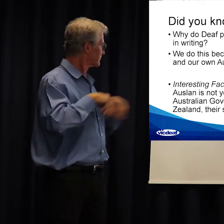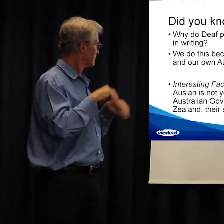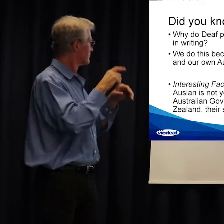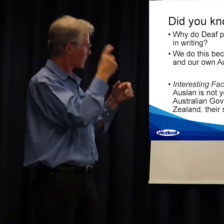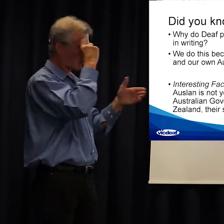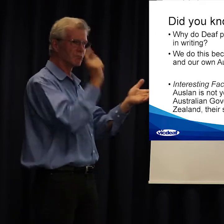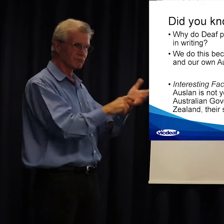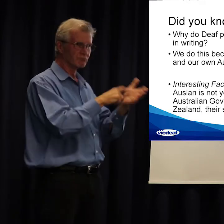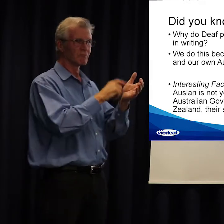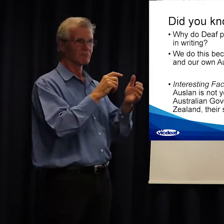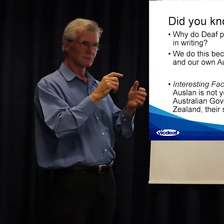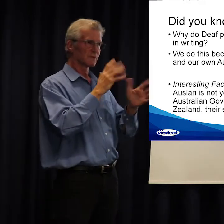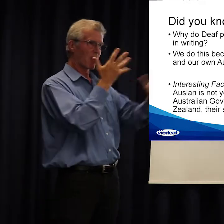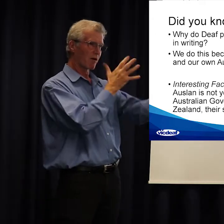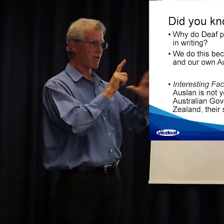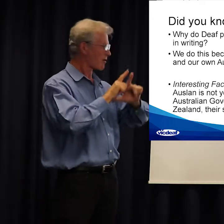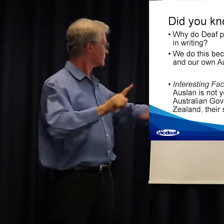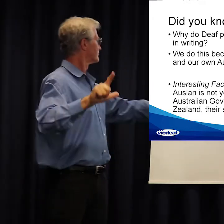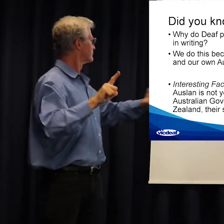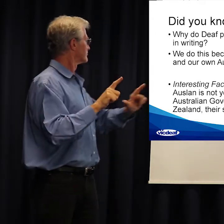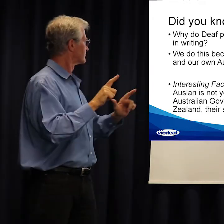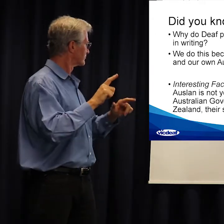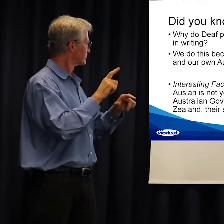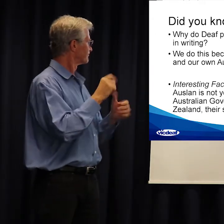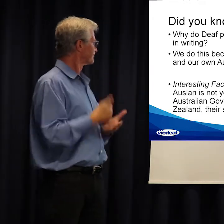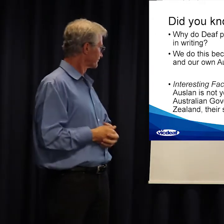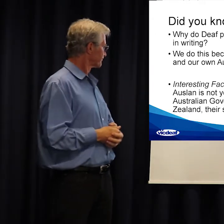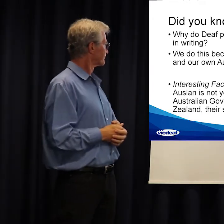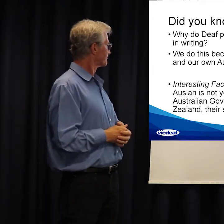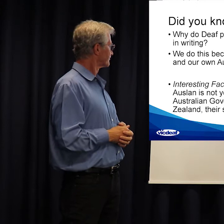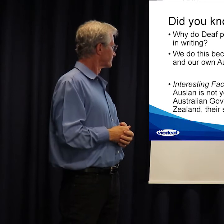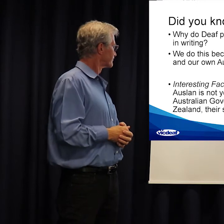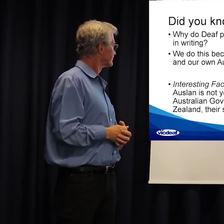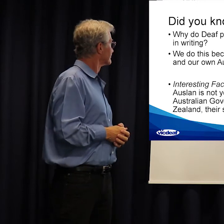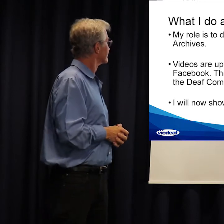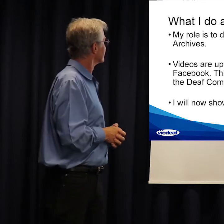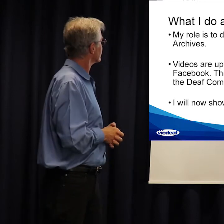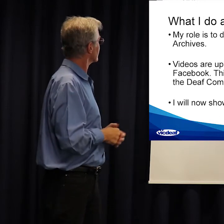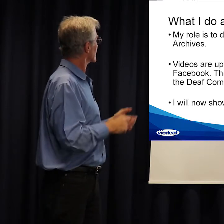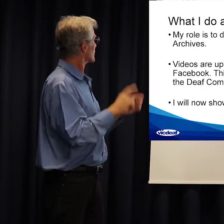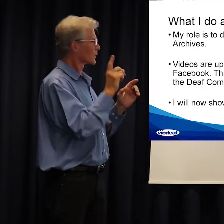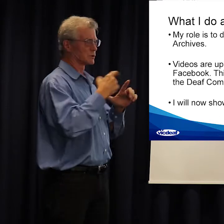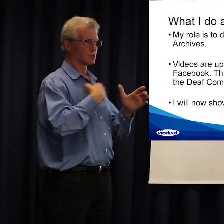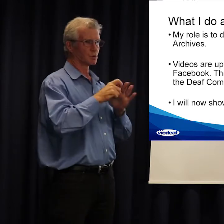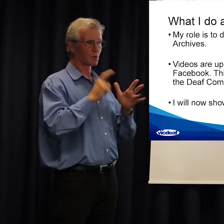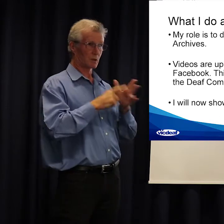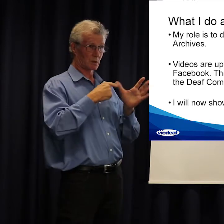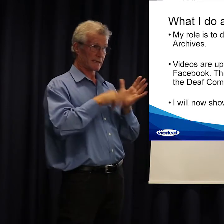as New Zealand, it is recognised as New Zealand Sign Language is recognised, but we don't have that in